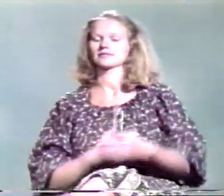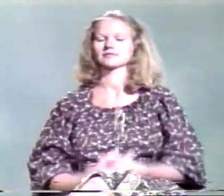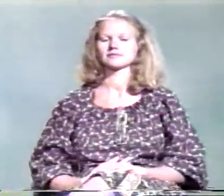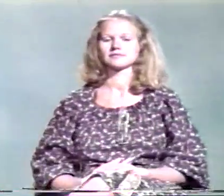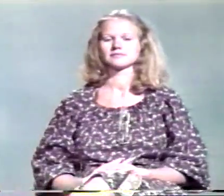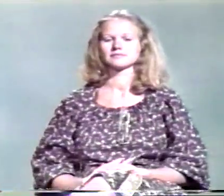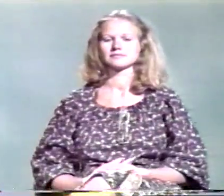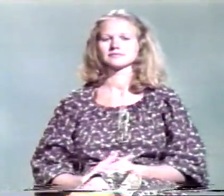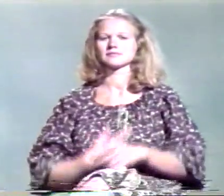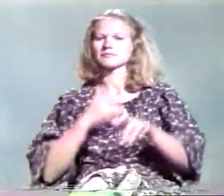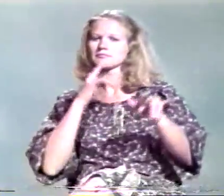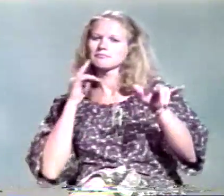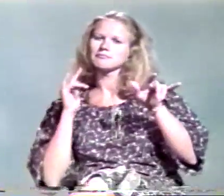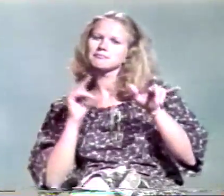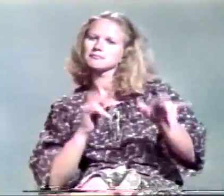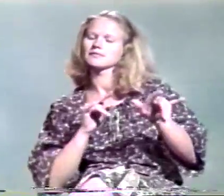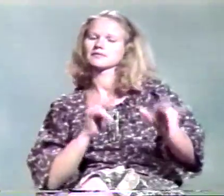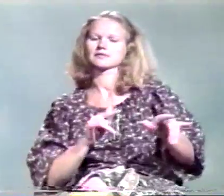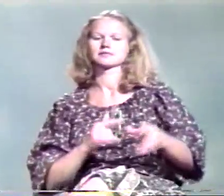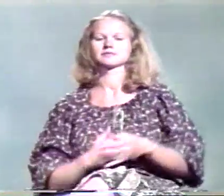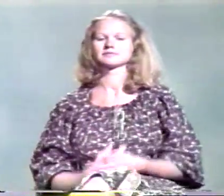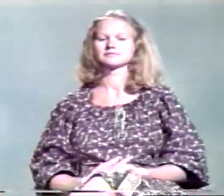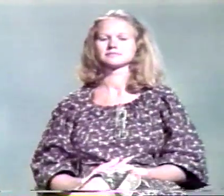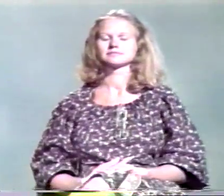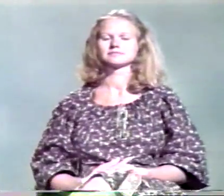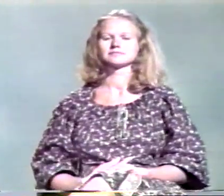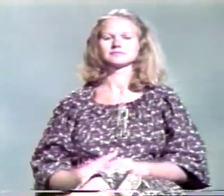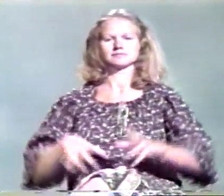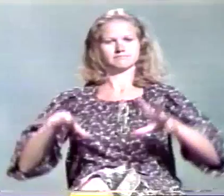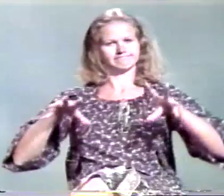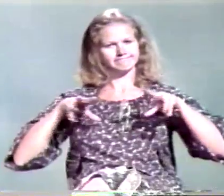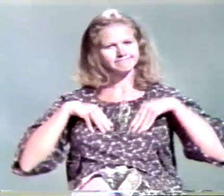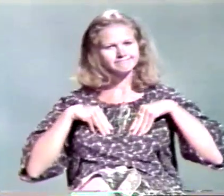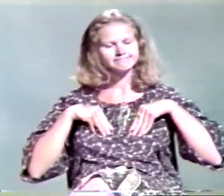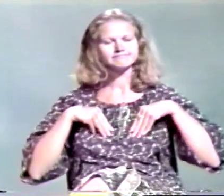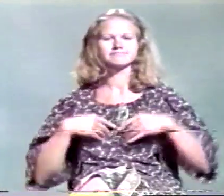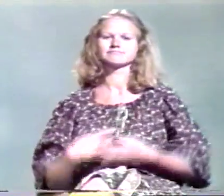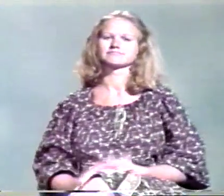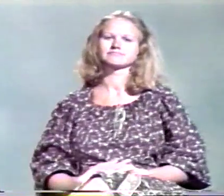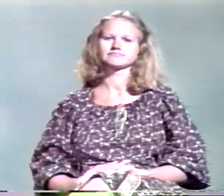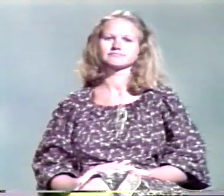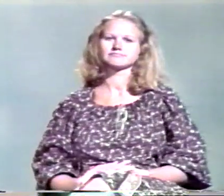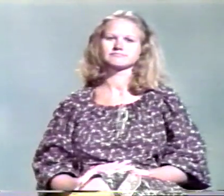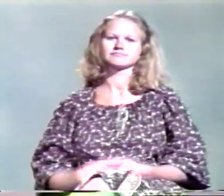To mock. To accept.